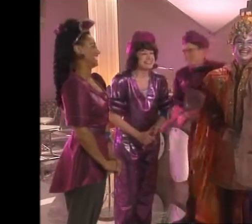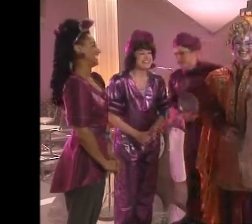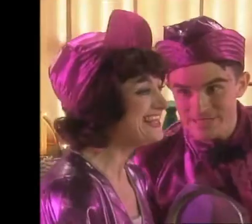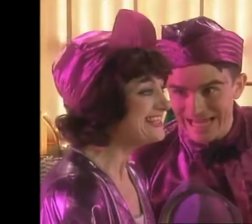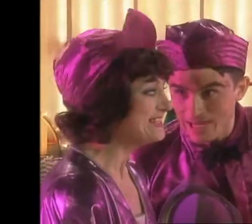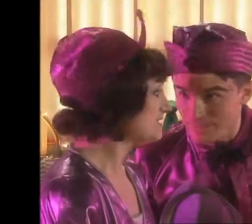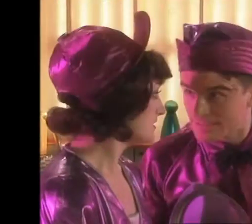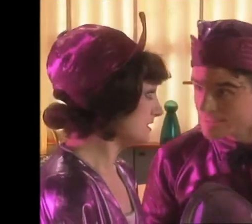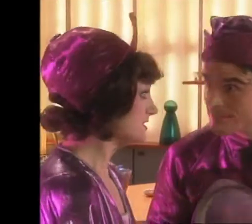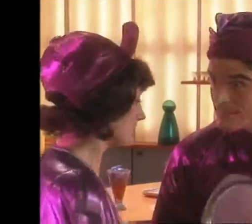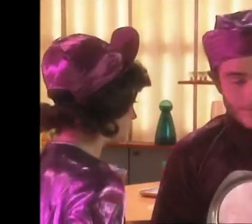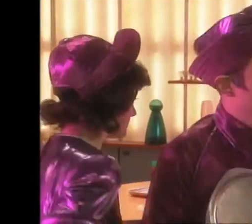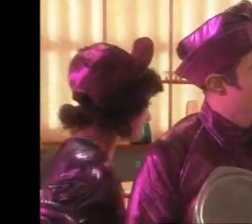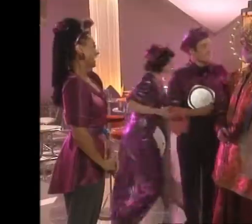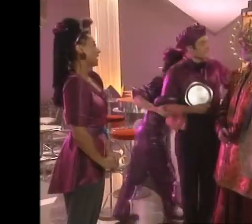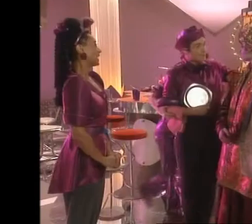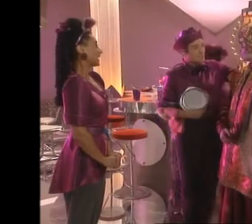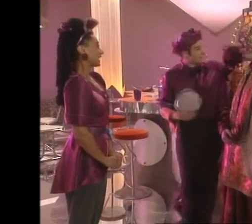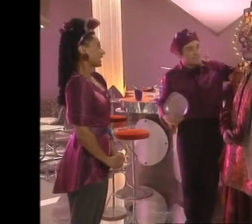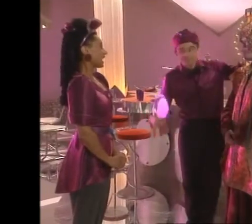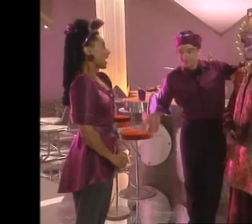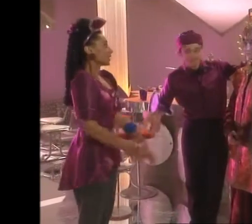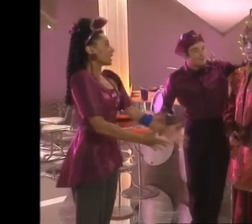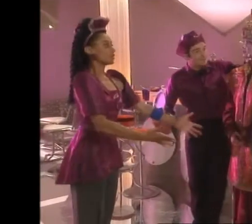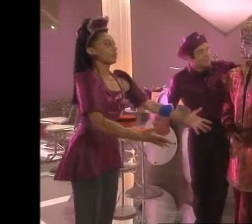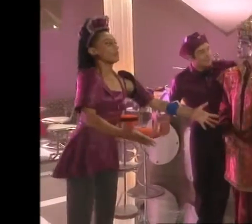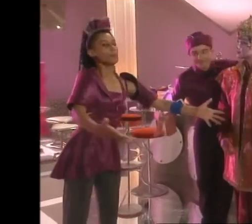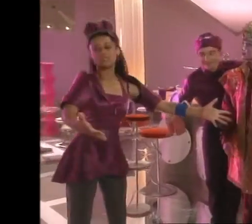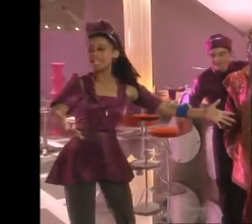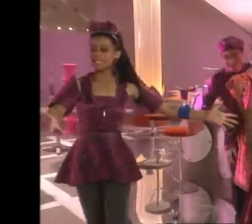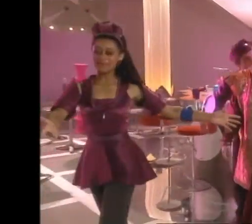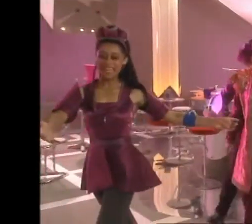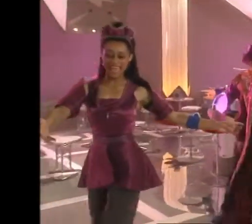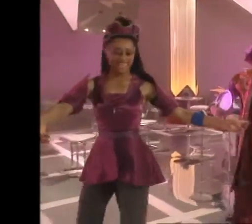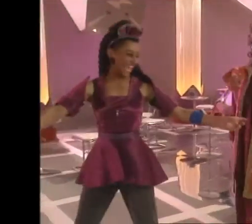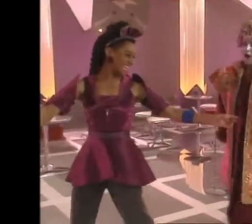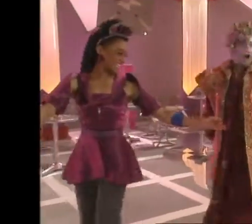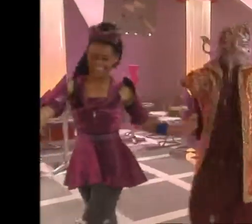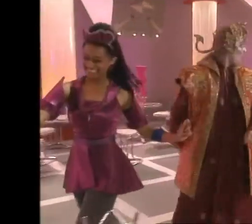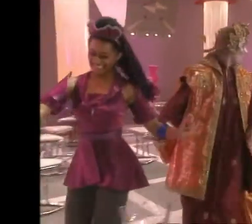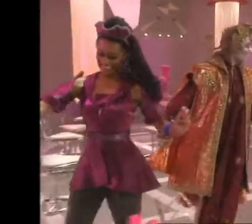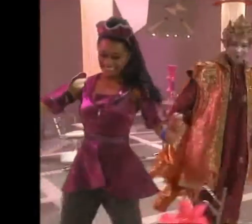Hurry, gal, up, Lil. If you'd like to take a seat. Could I serve you some Trilenium layer cake?